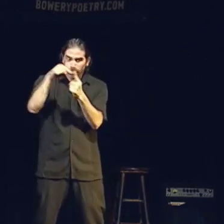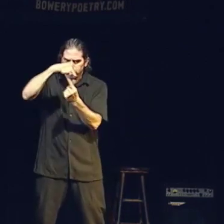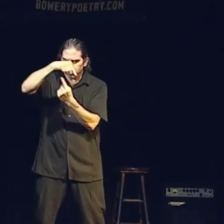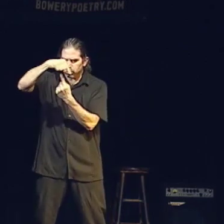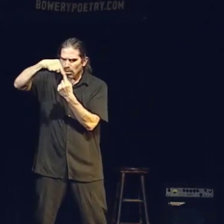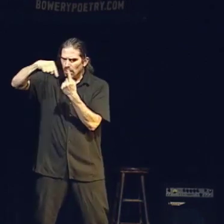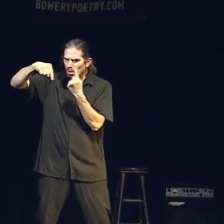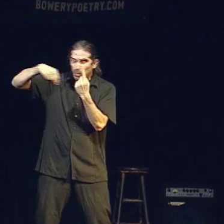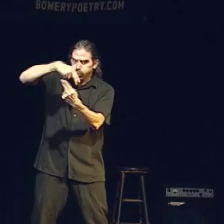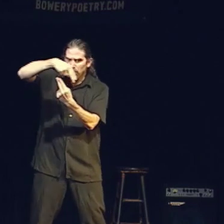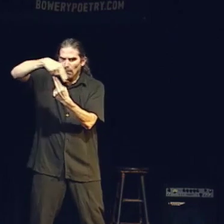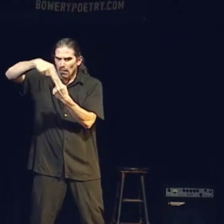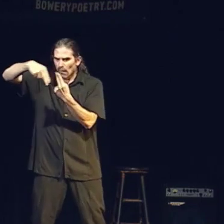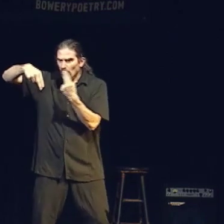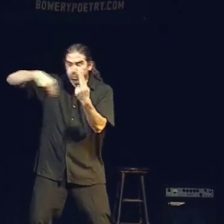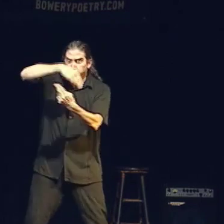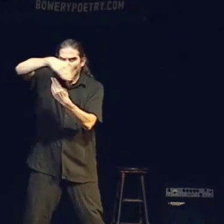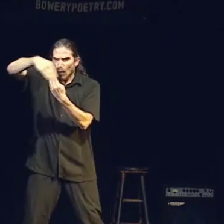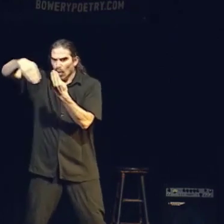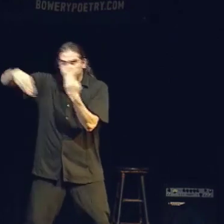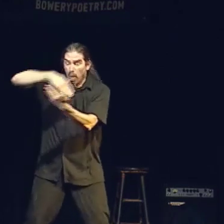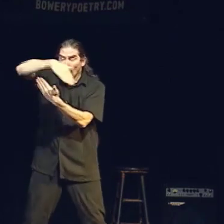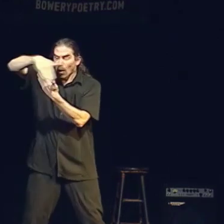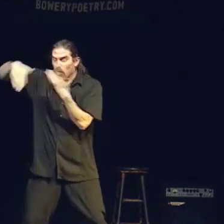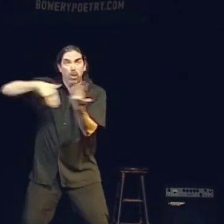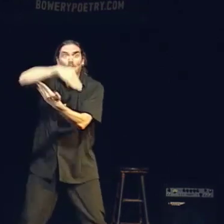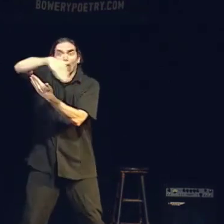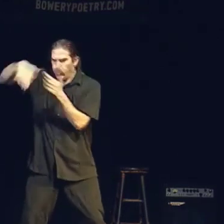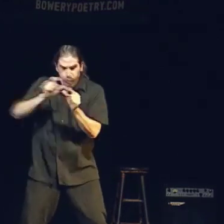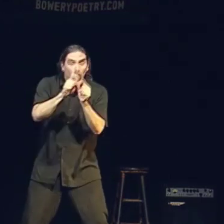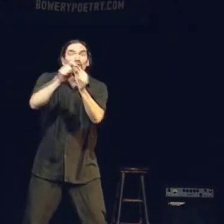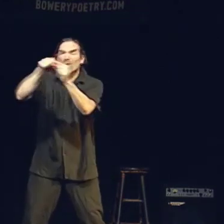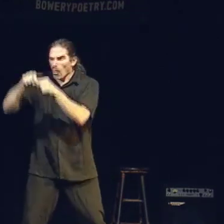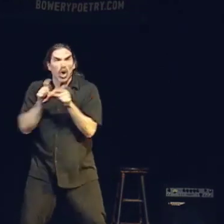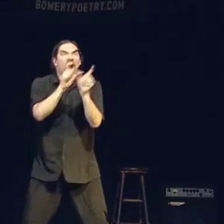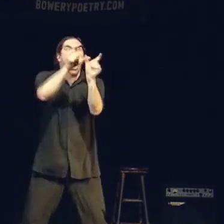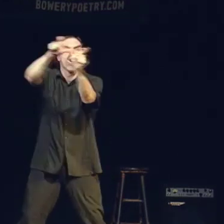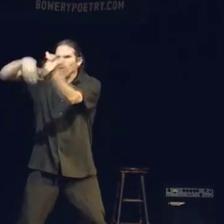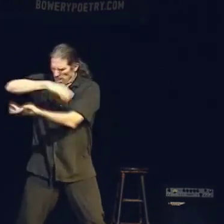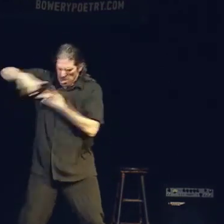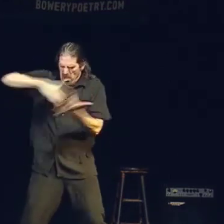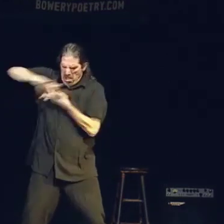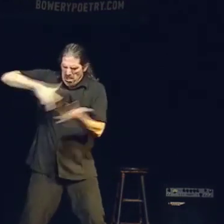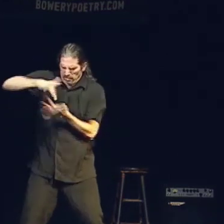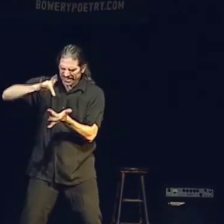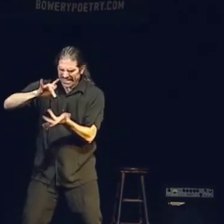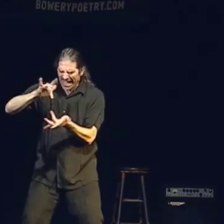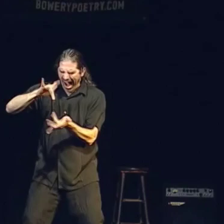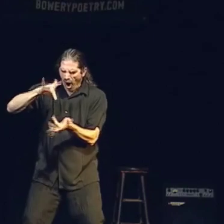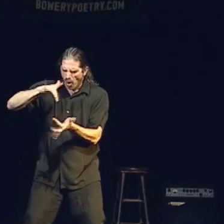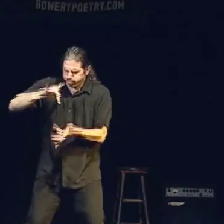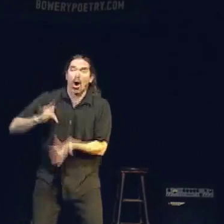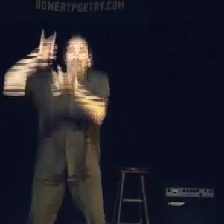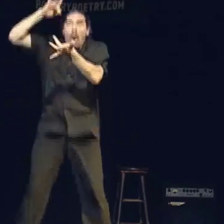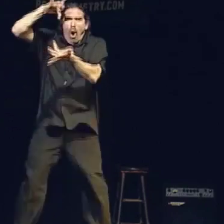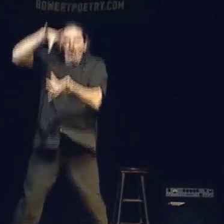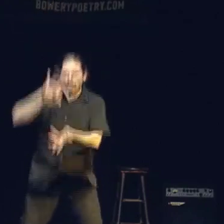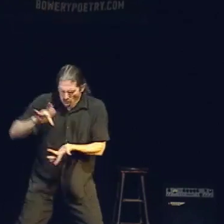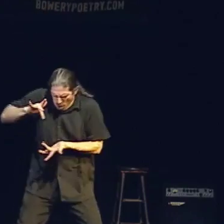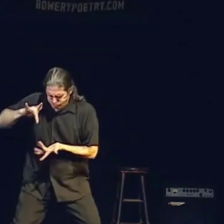Spins it. It swirls into a funnel of words. Swirling. A hurricane. It's